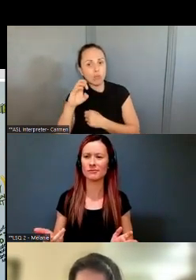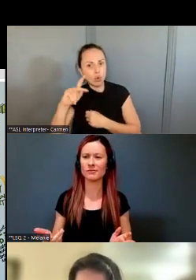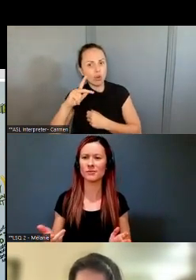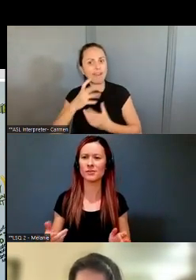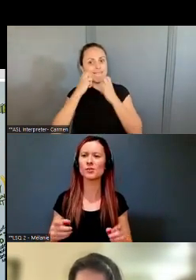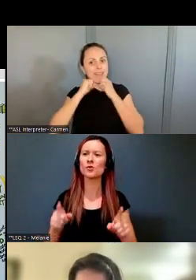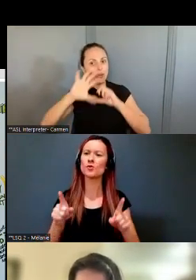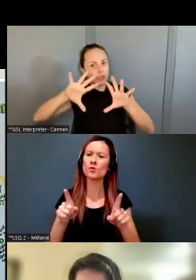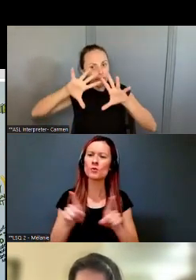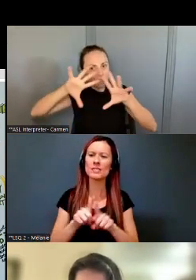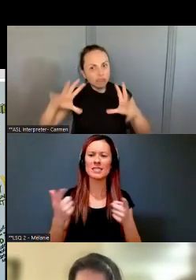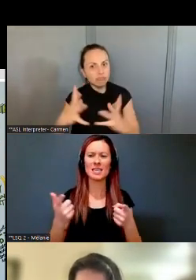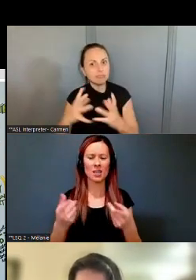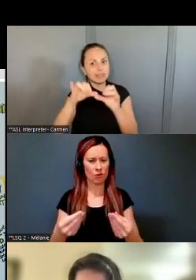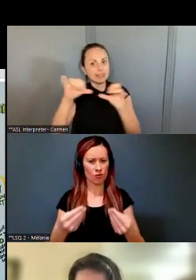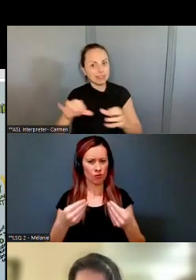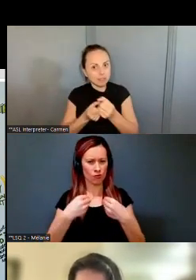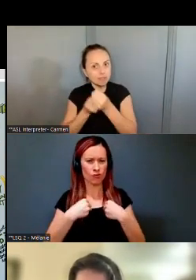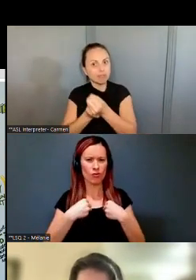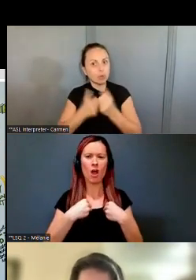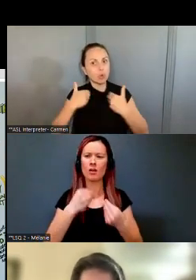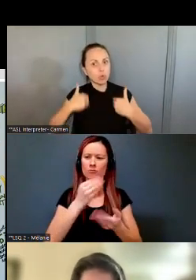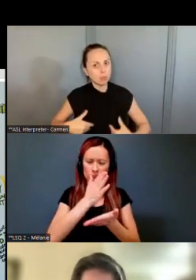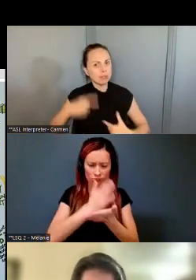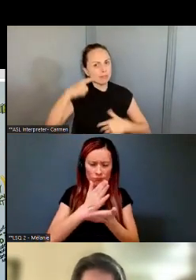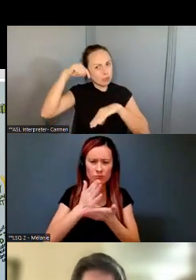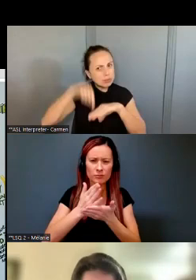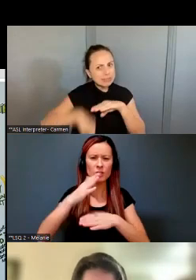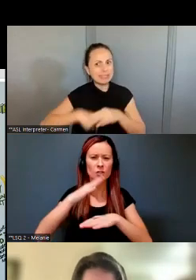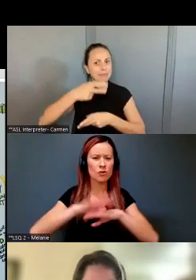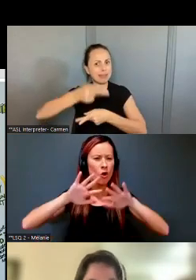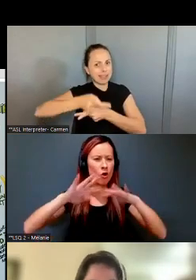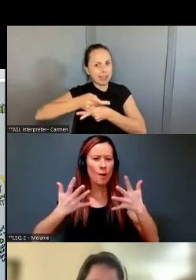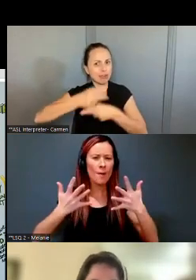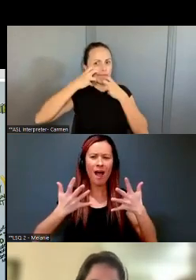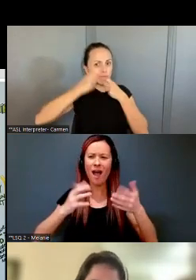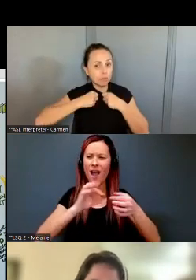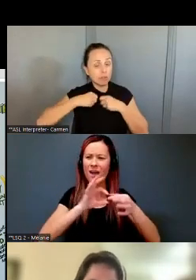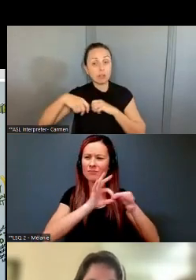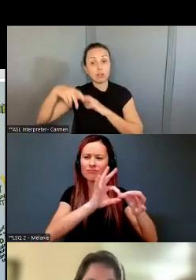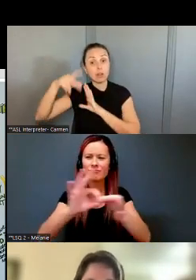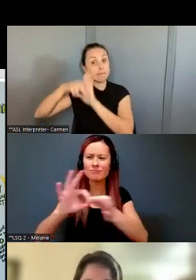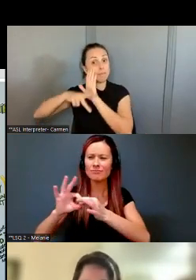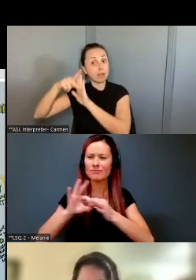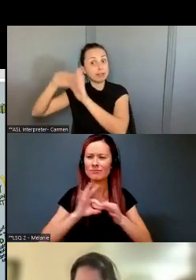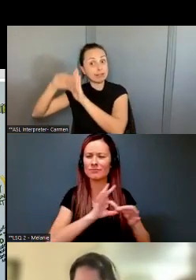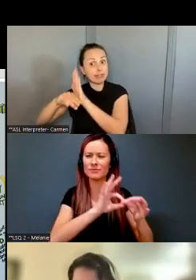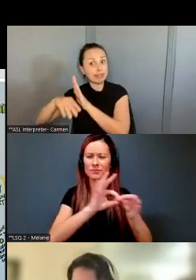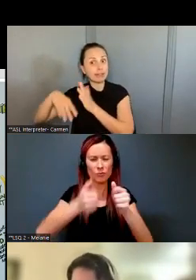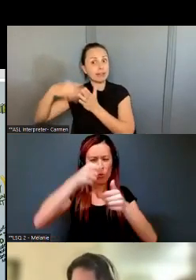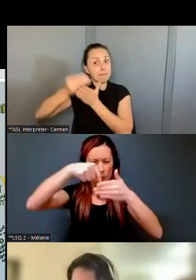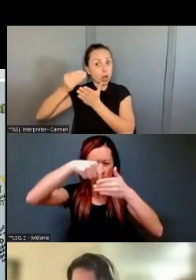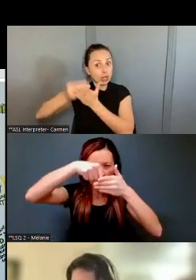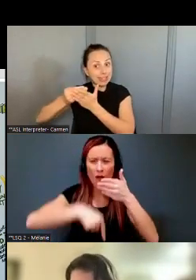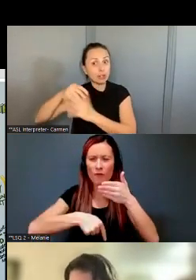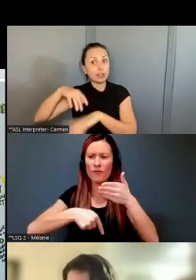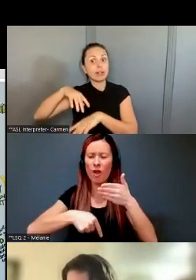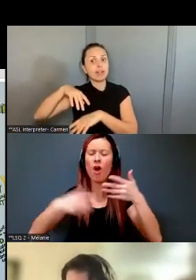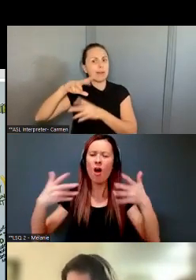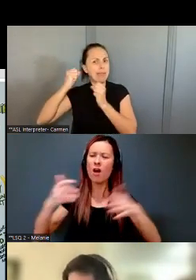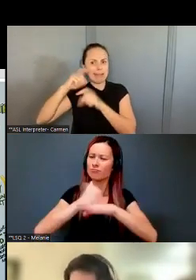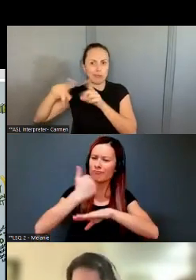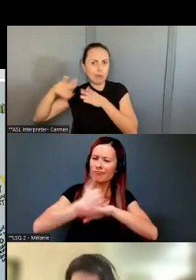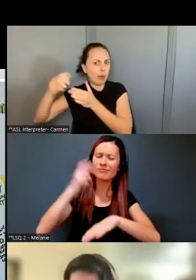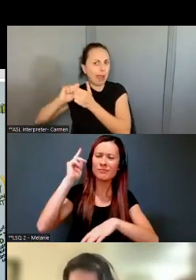ecosystem that's built around humans for deep care in policy ways, in monetary ways, and in so many